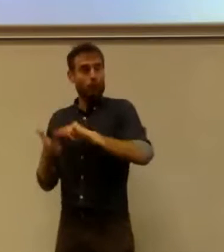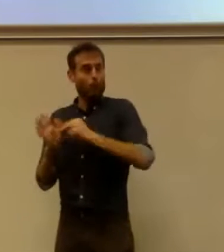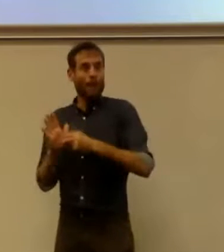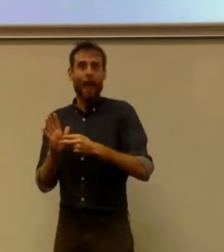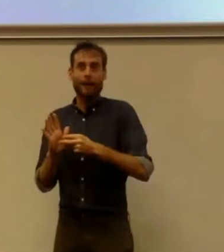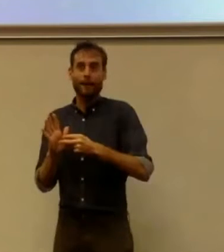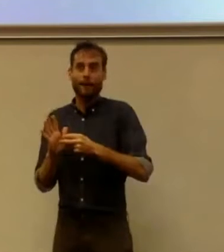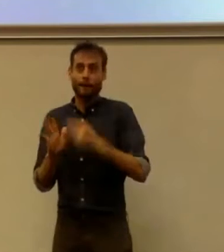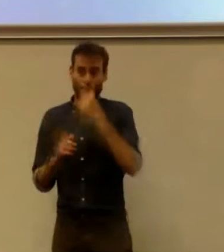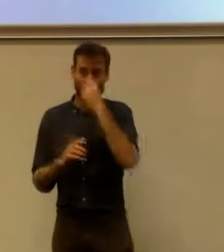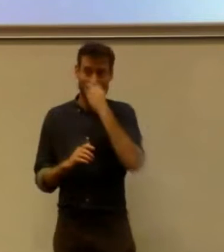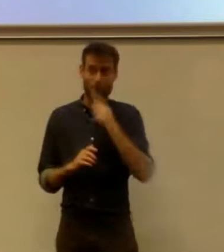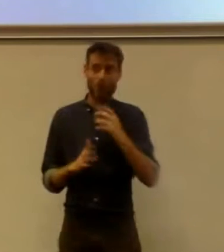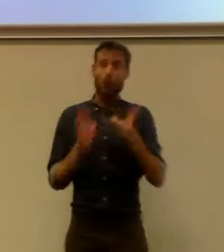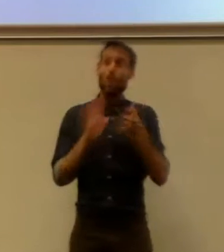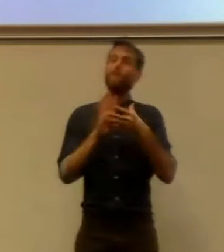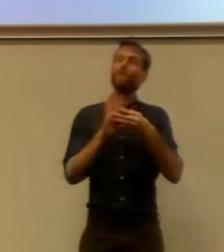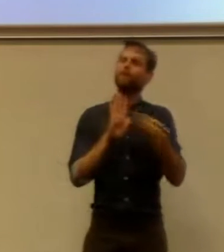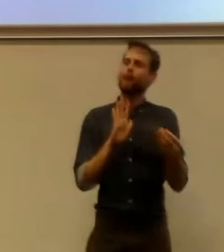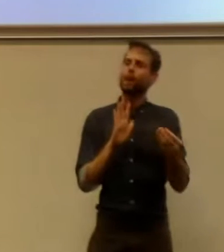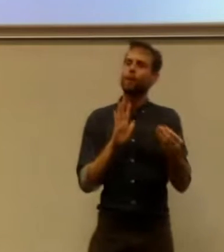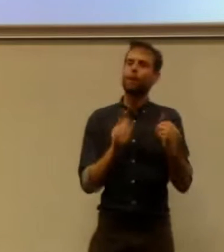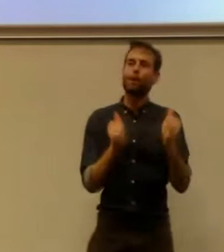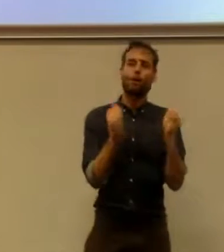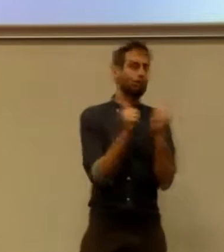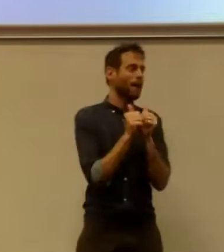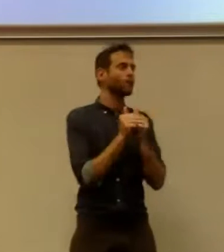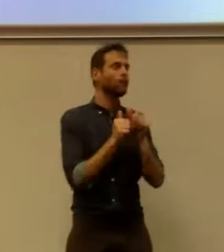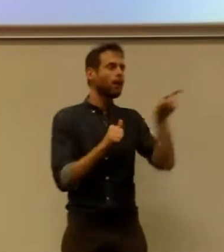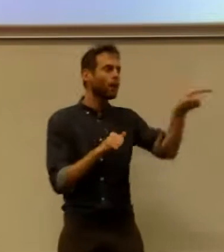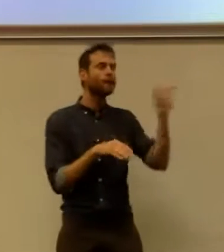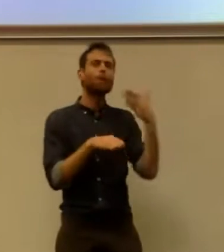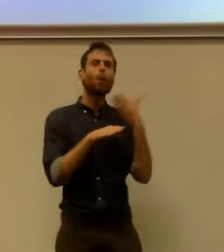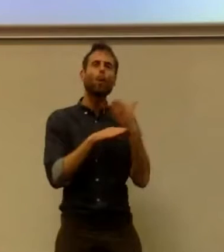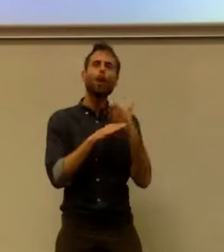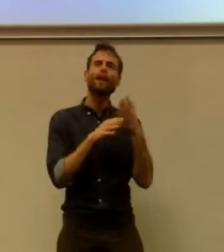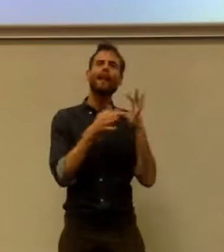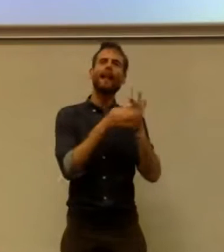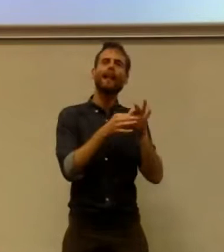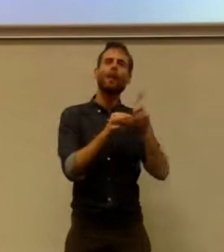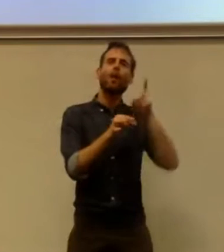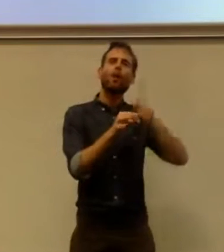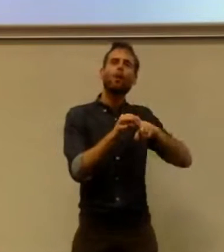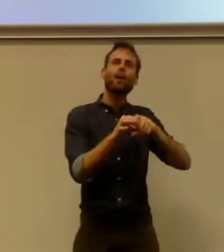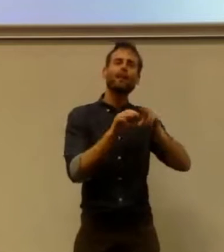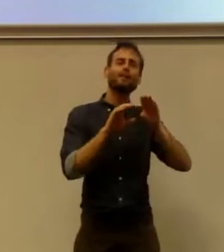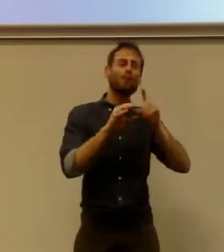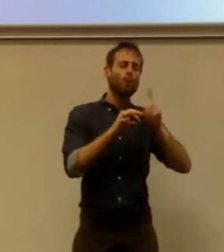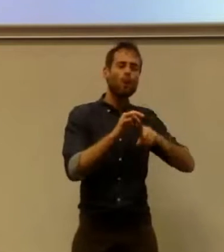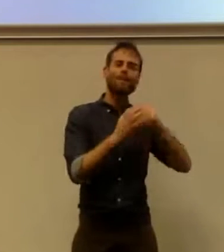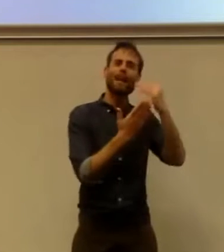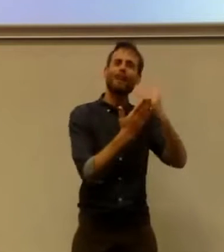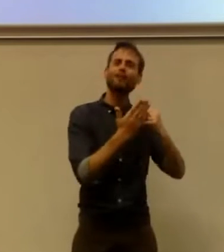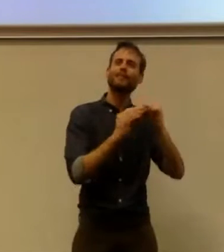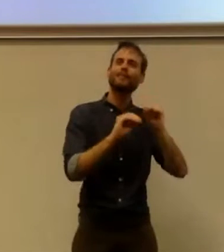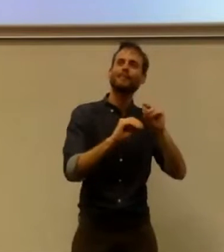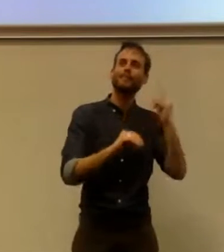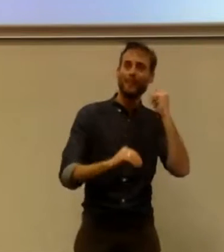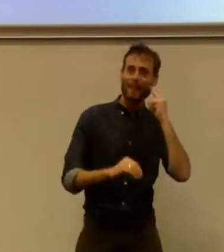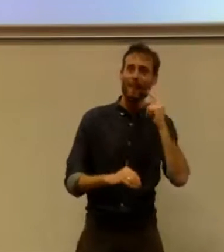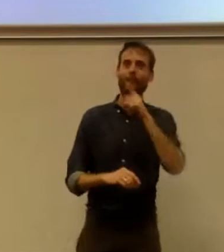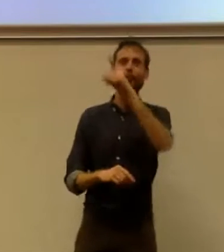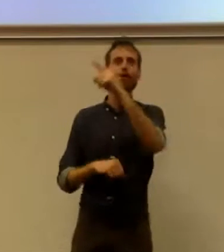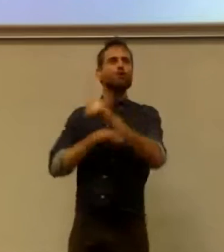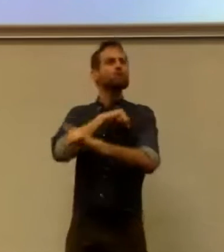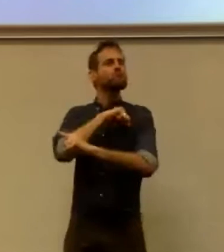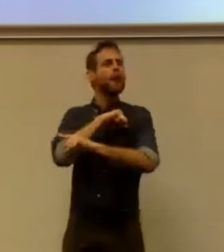on issues around qualifications for teachers of the deaf. I know that Graham's, working away on getting BSL into schools